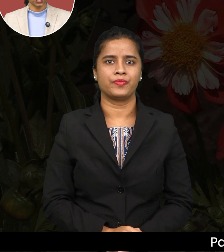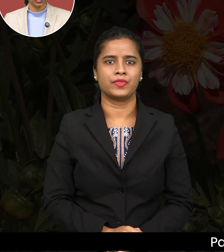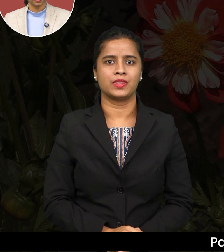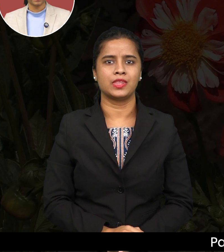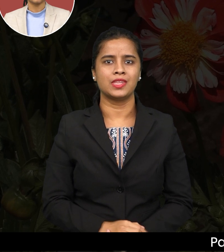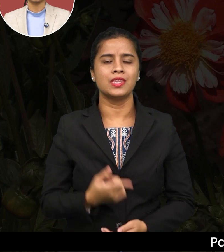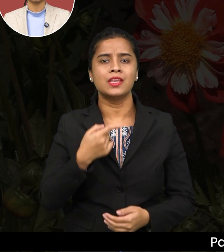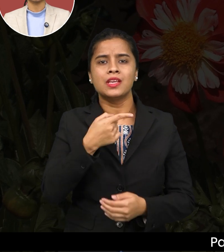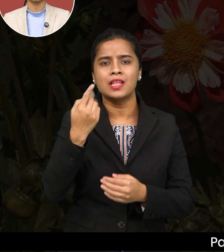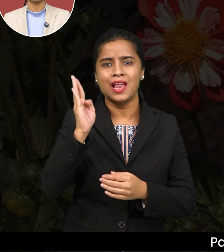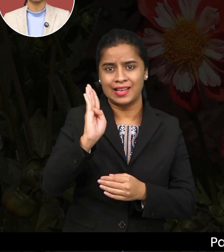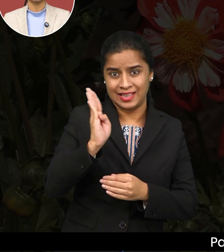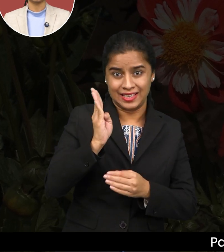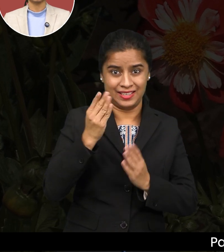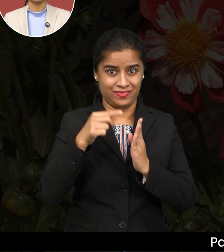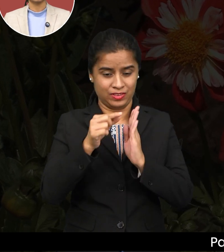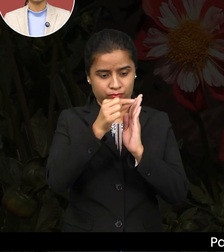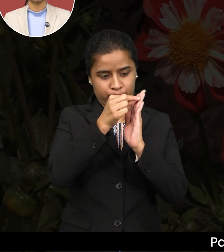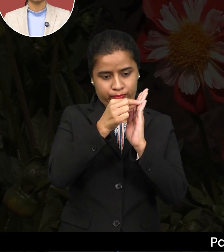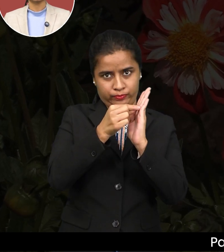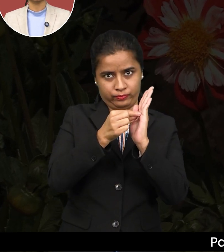parallel venation,